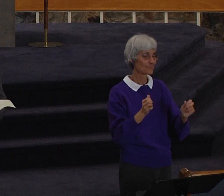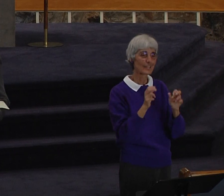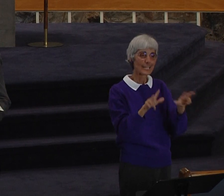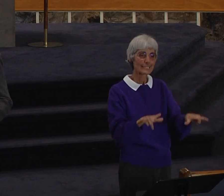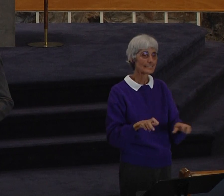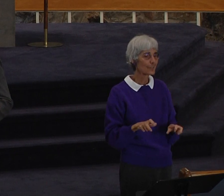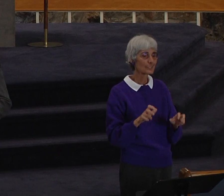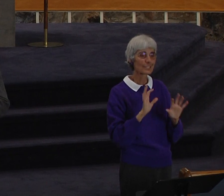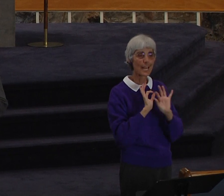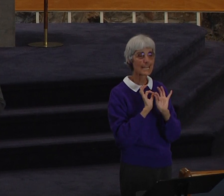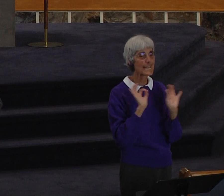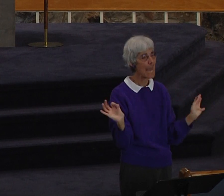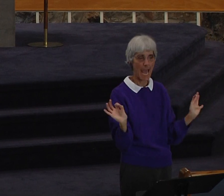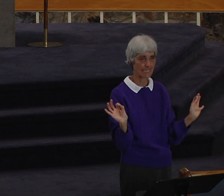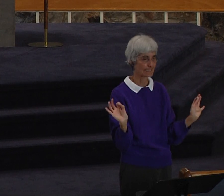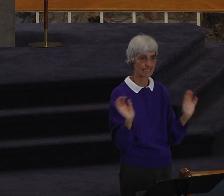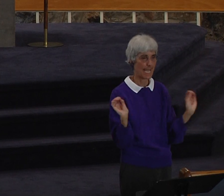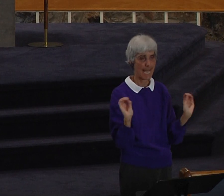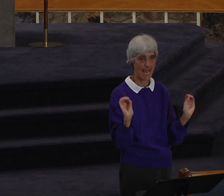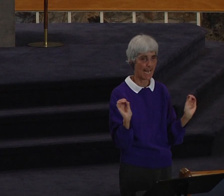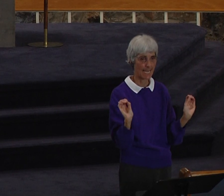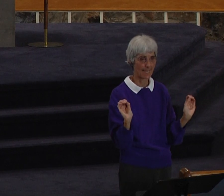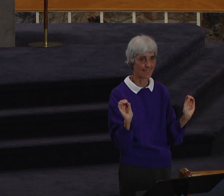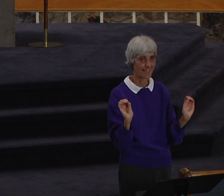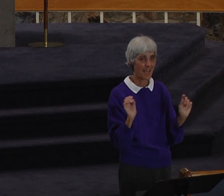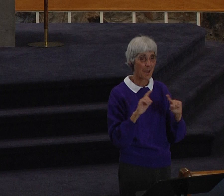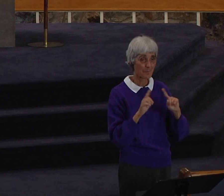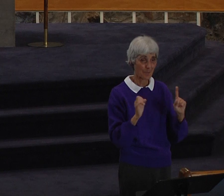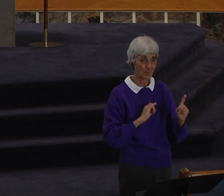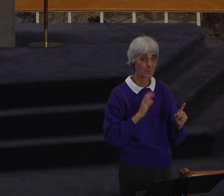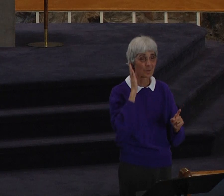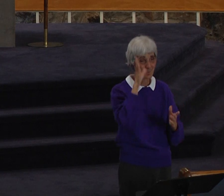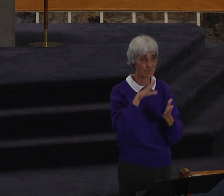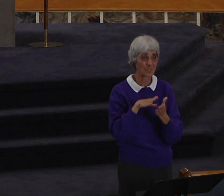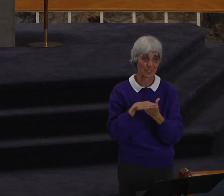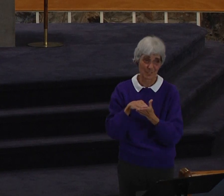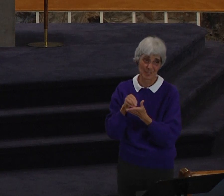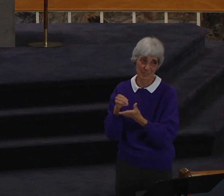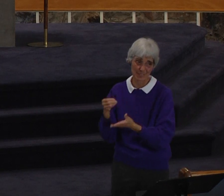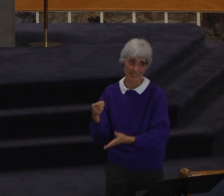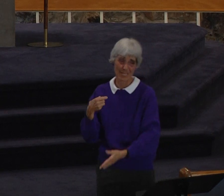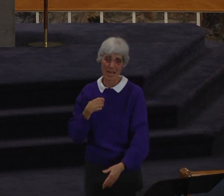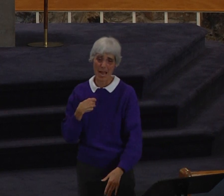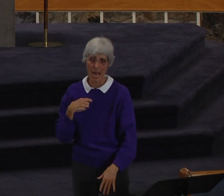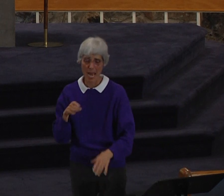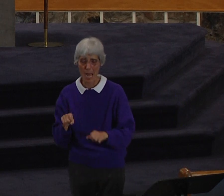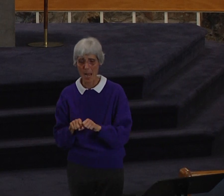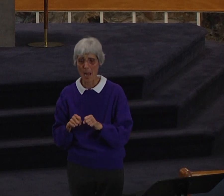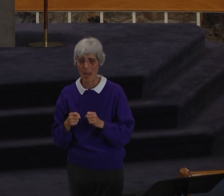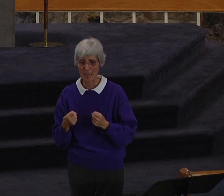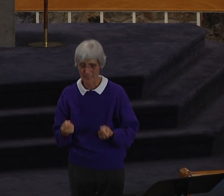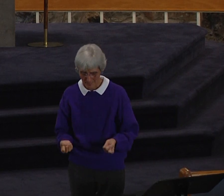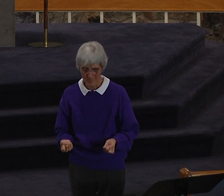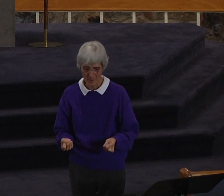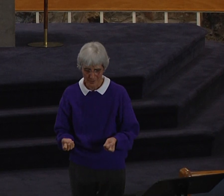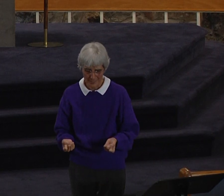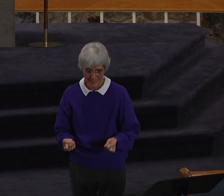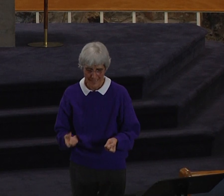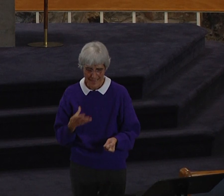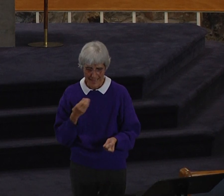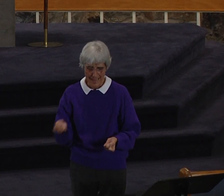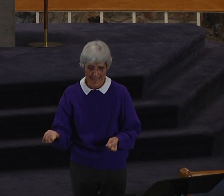selfless. And we're going to conclude with, I am broken and completely